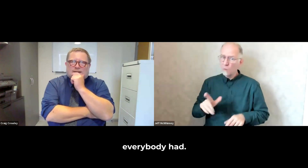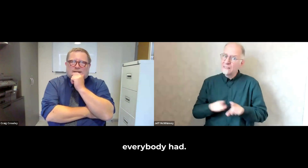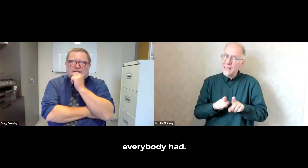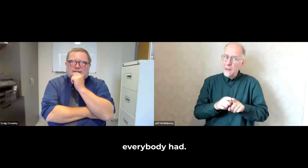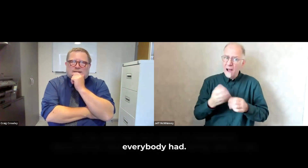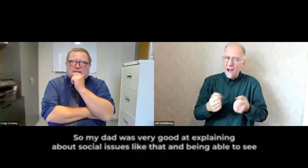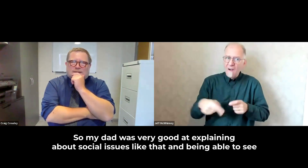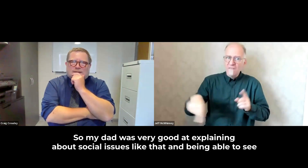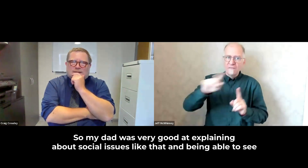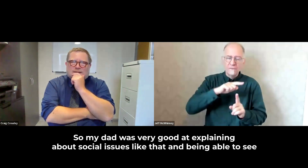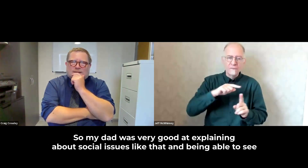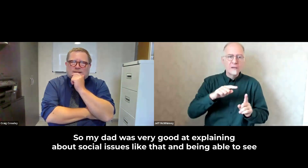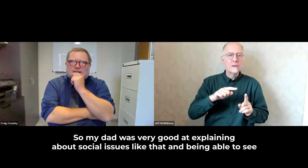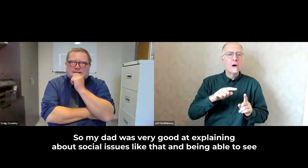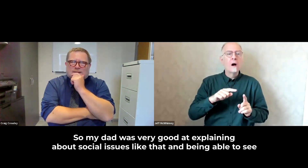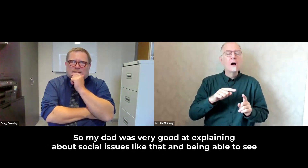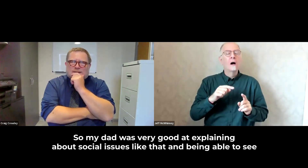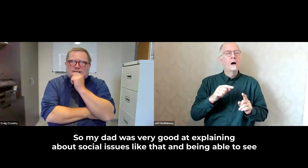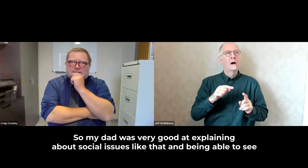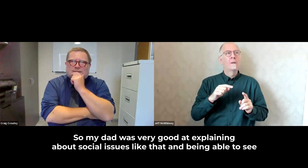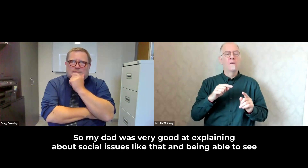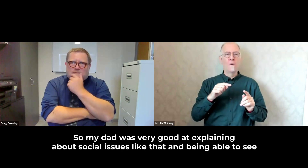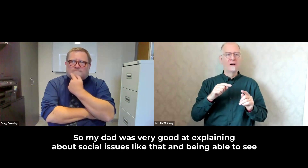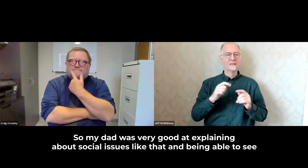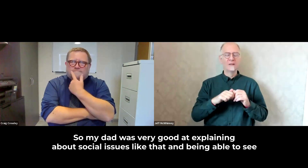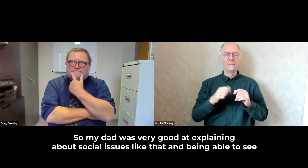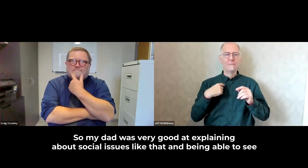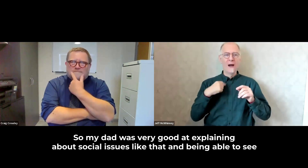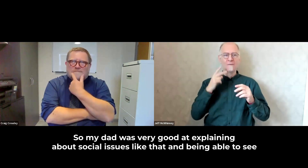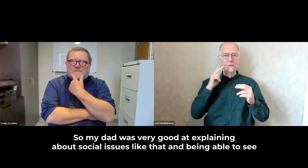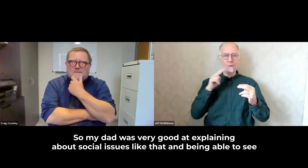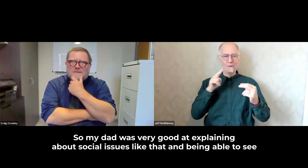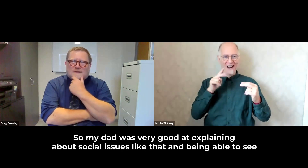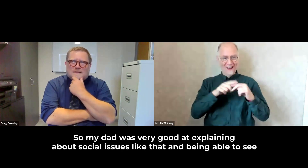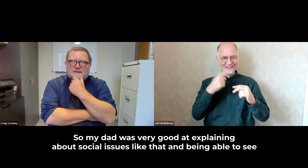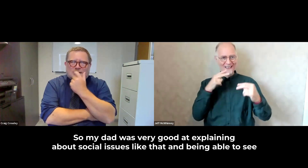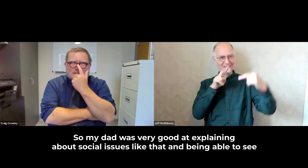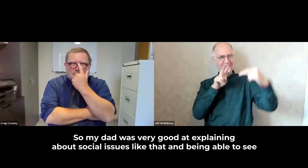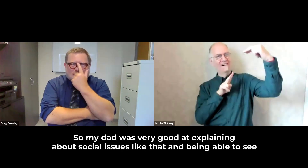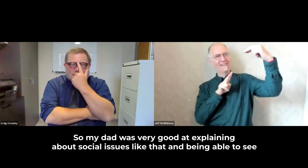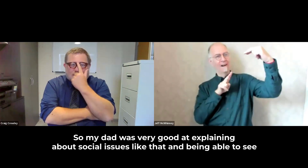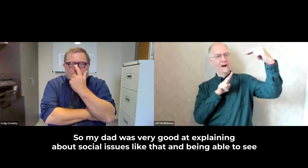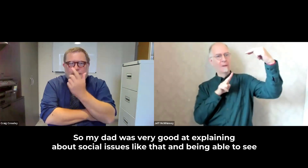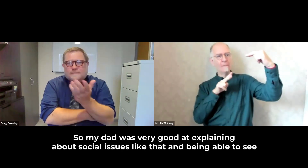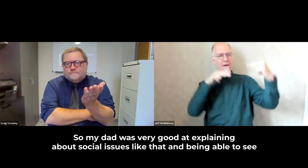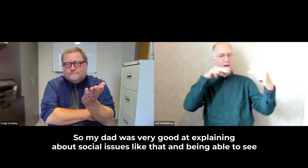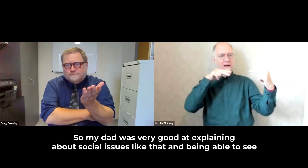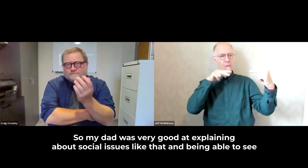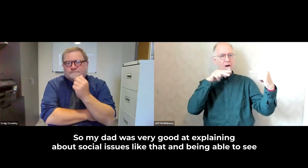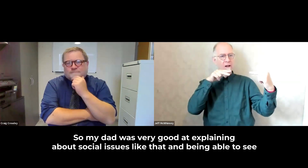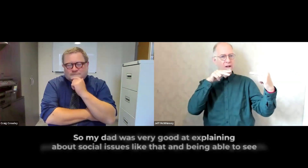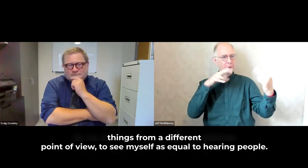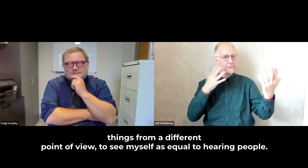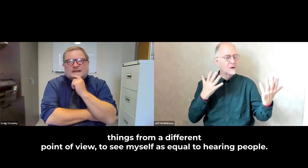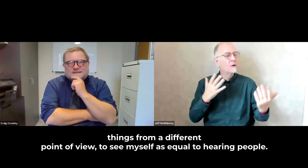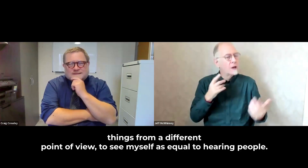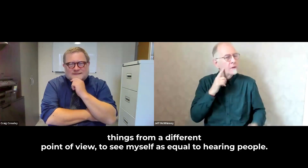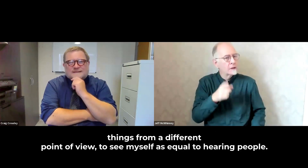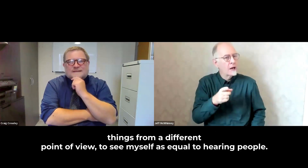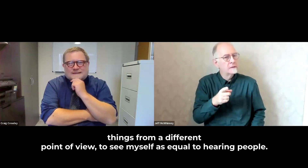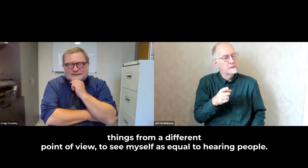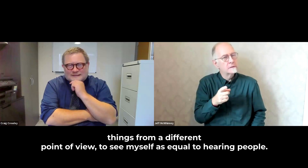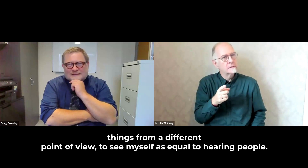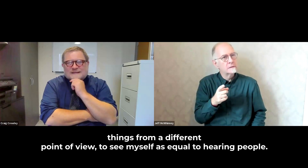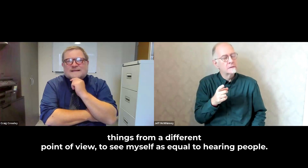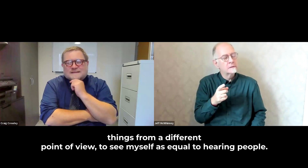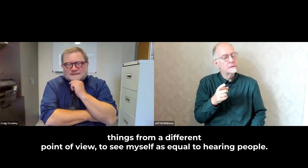that everybody had. So my dad was very good at explaining about social issues like that and being able to see things from a different